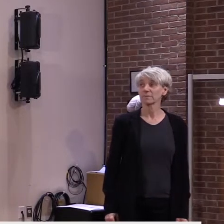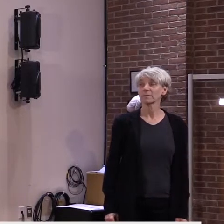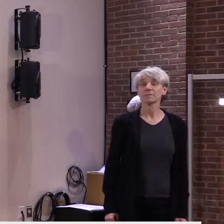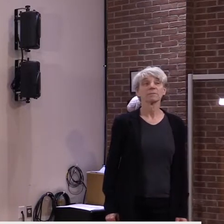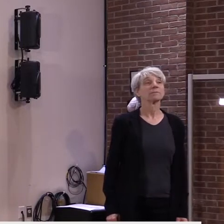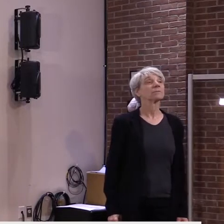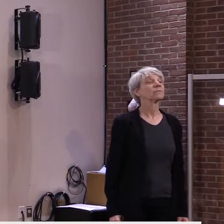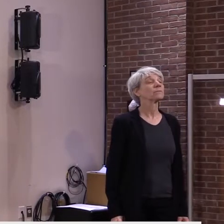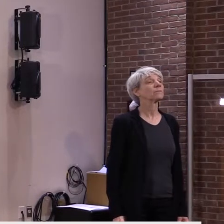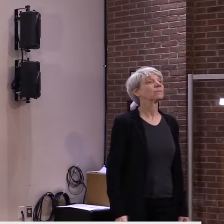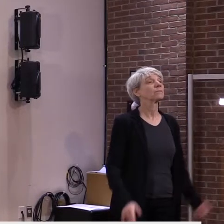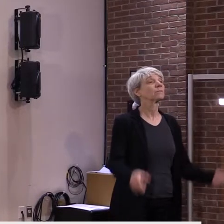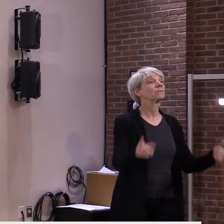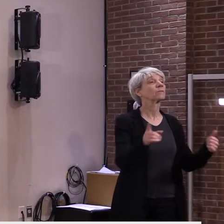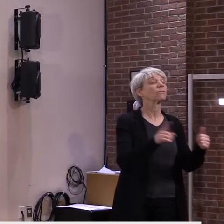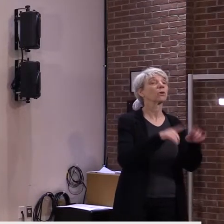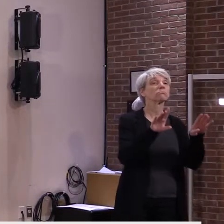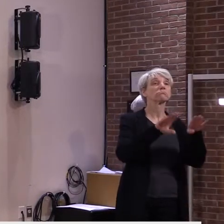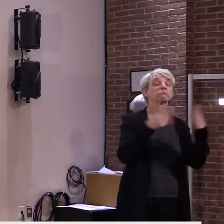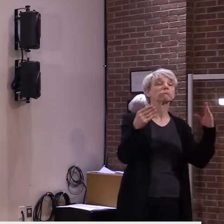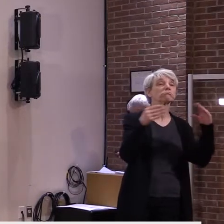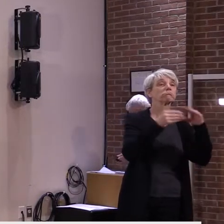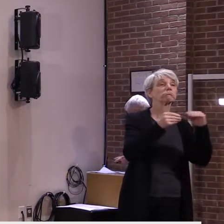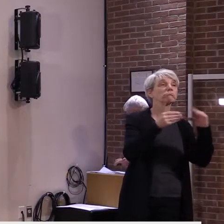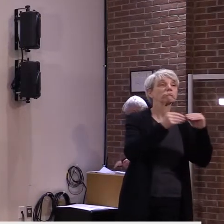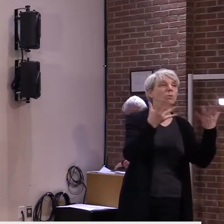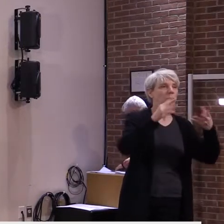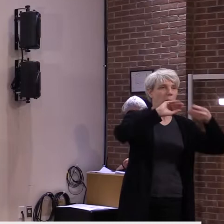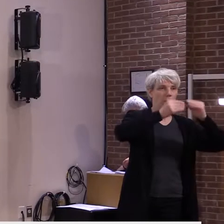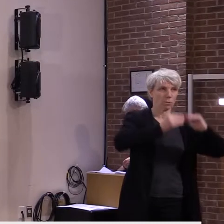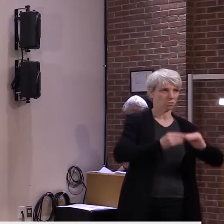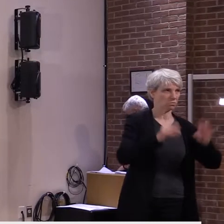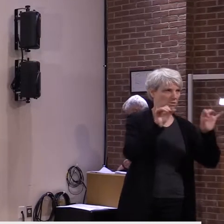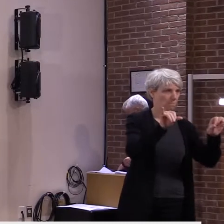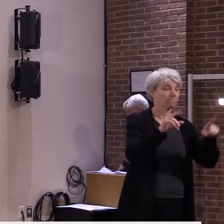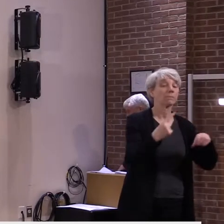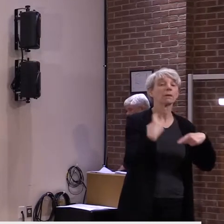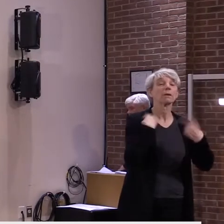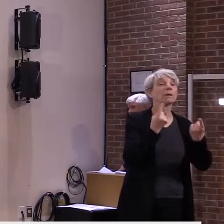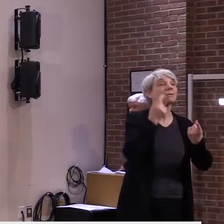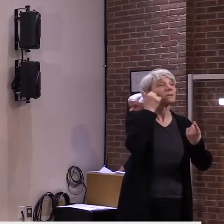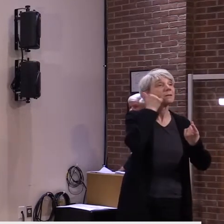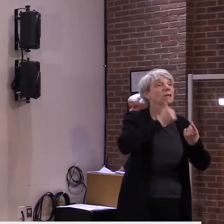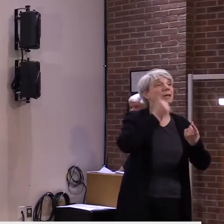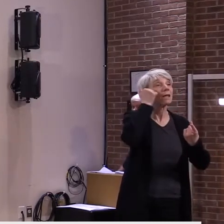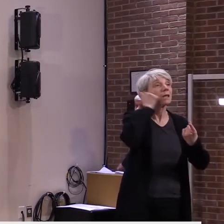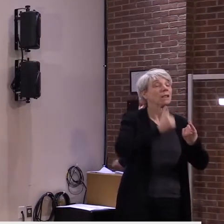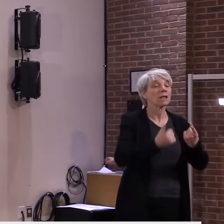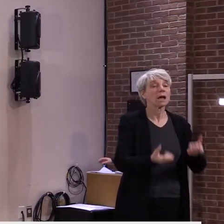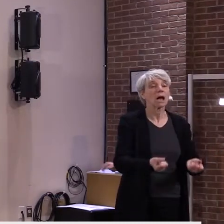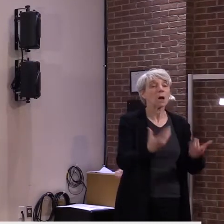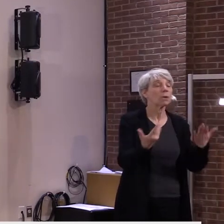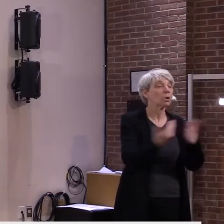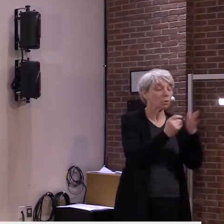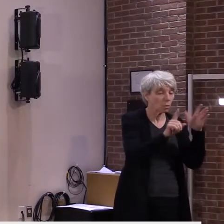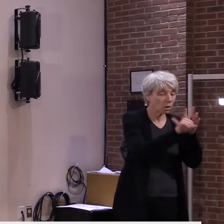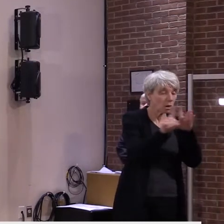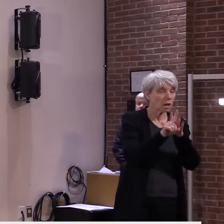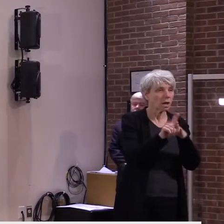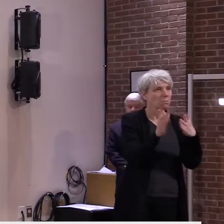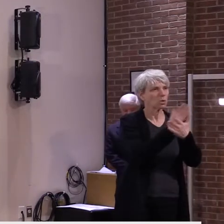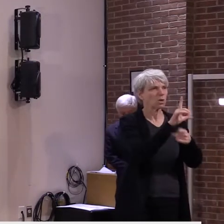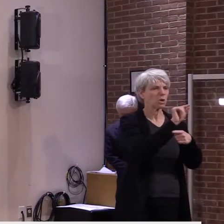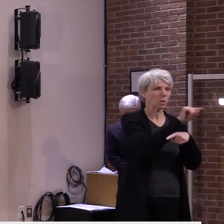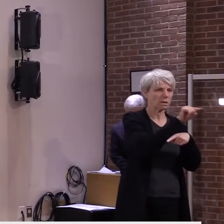I will begin with my usual data overview. Daily cases ranging from the 20s to the 60s in recent